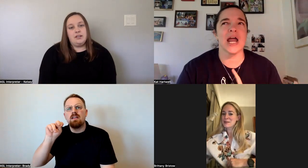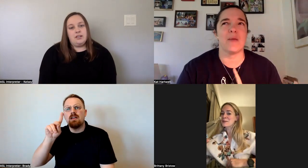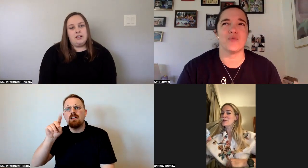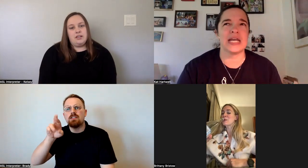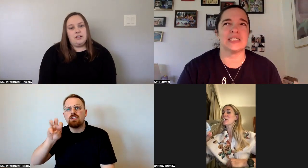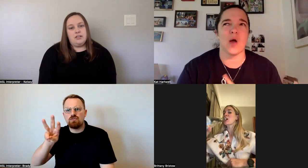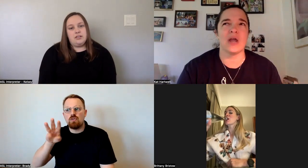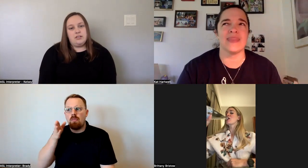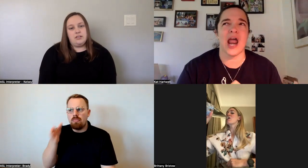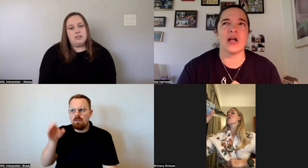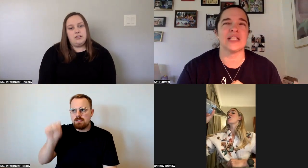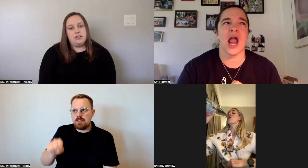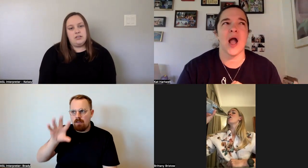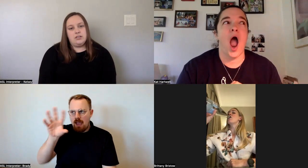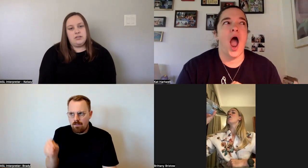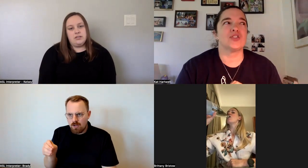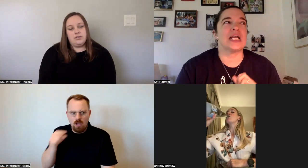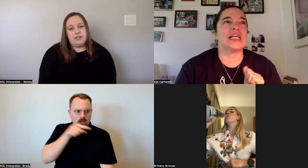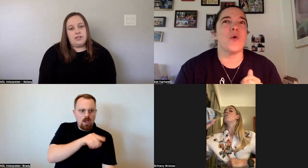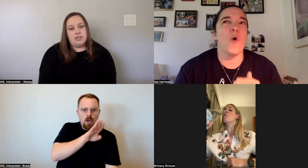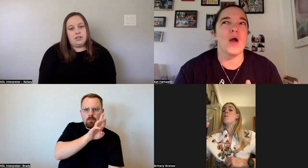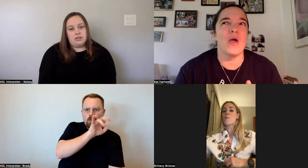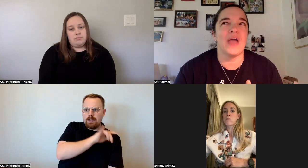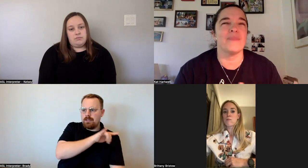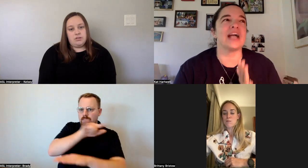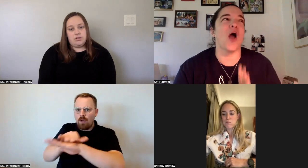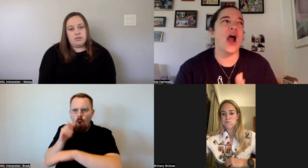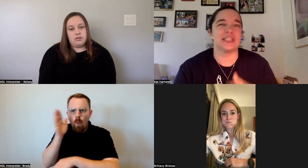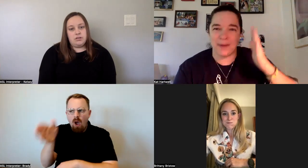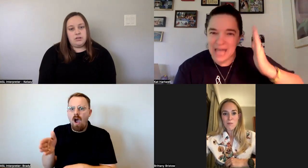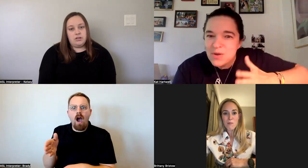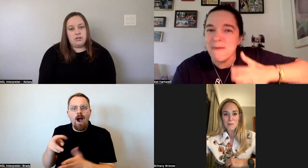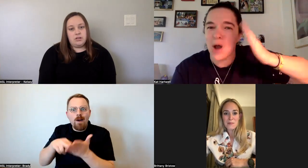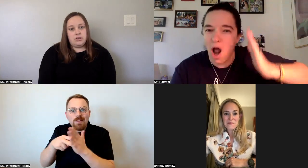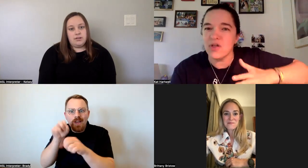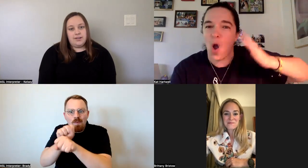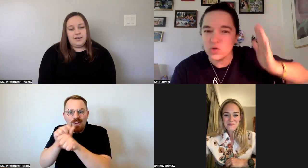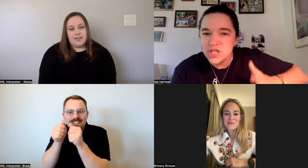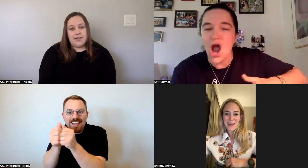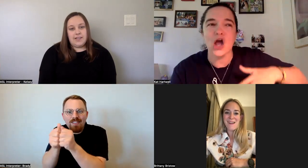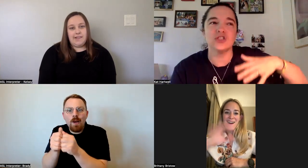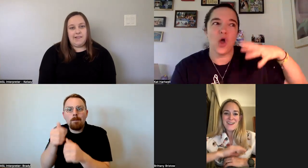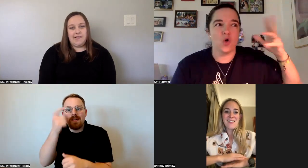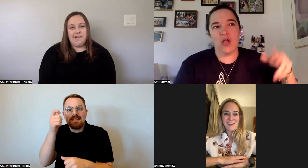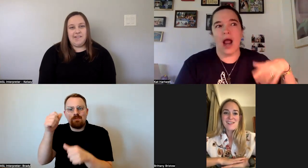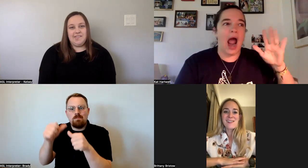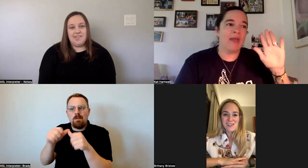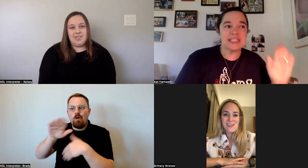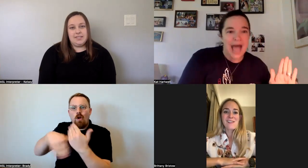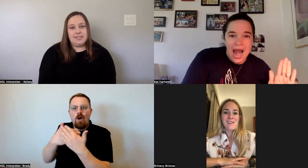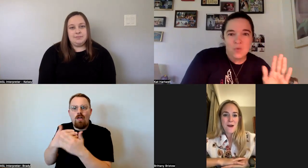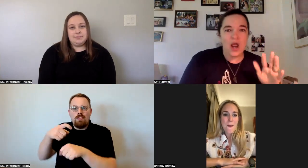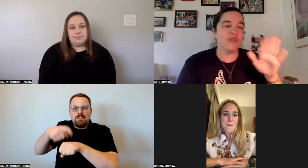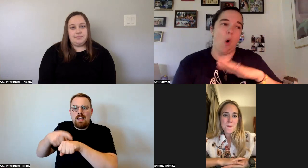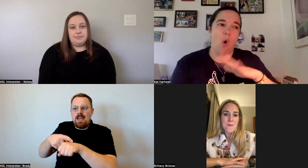Africa and Brittany going there. Like, she get to work with him. That awesome, because I remember all the co-stars, like on